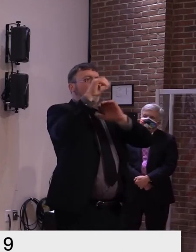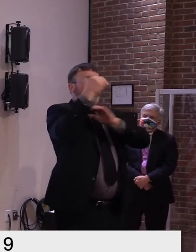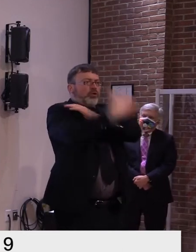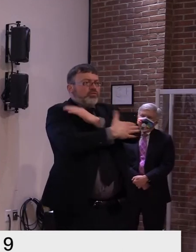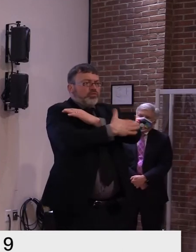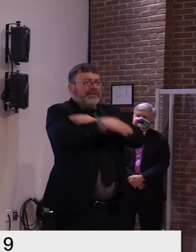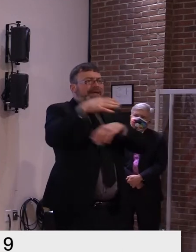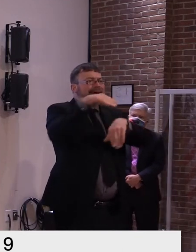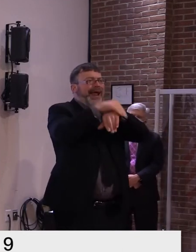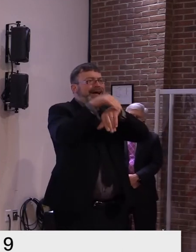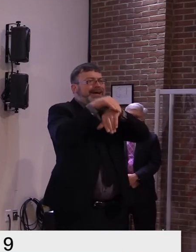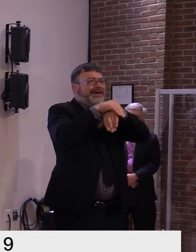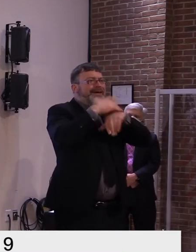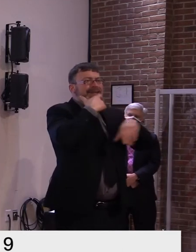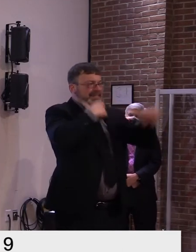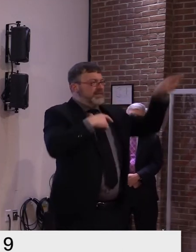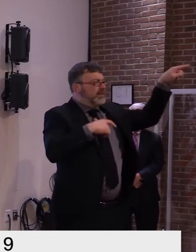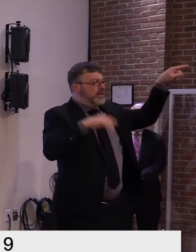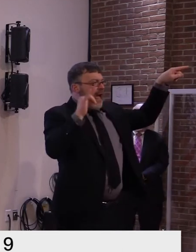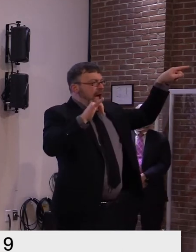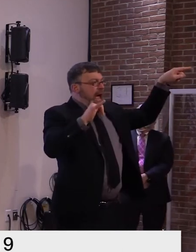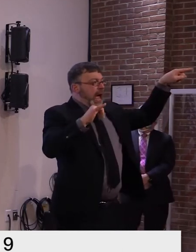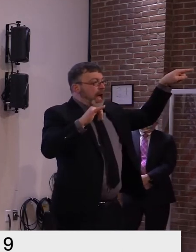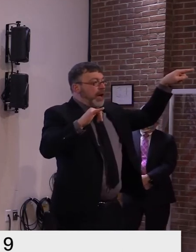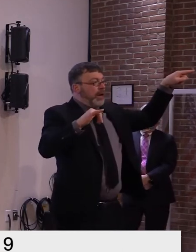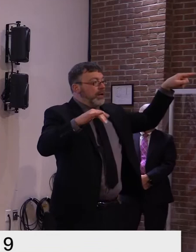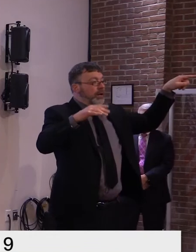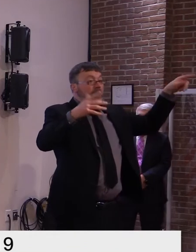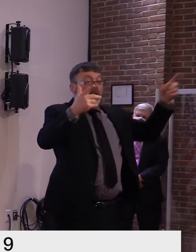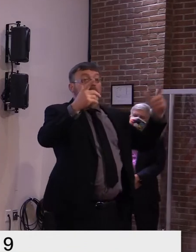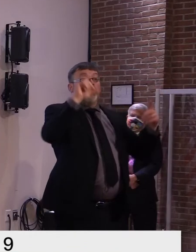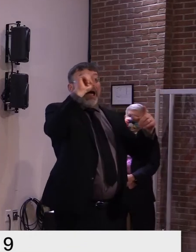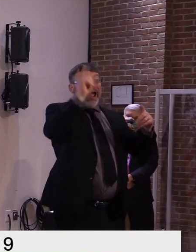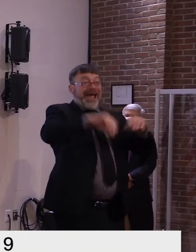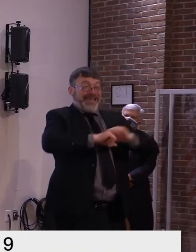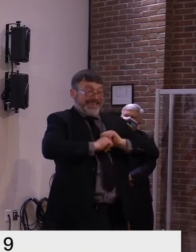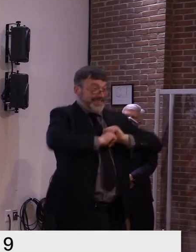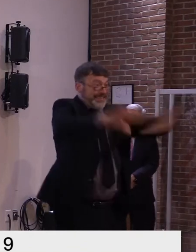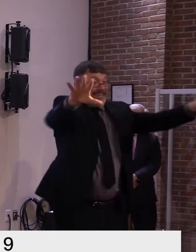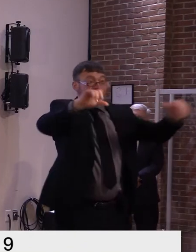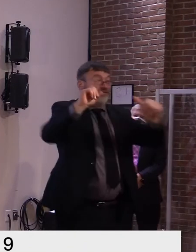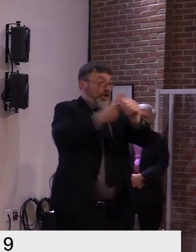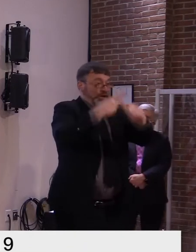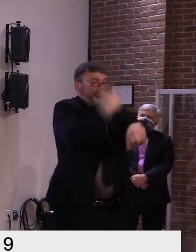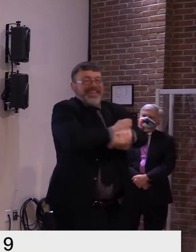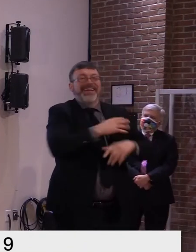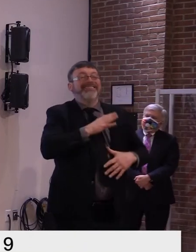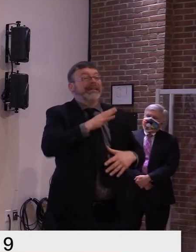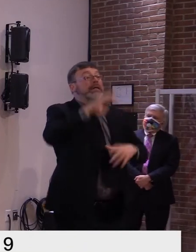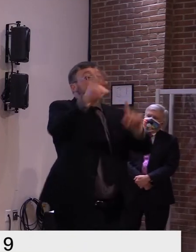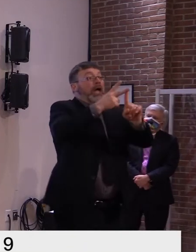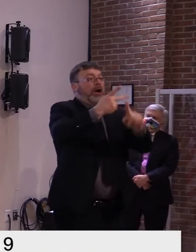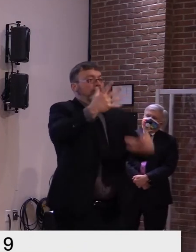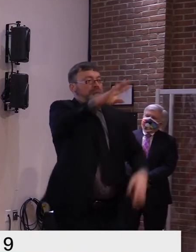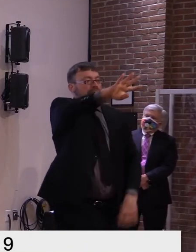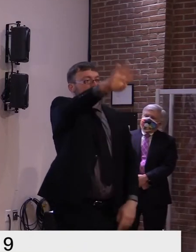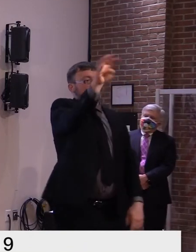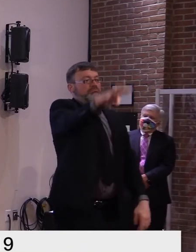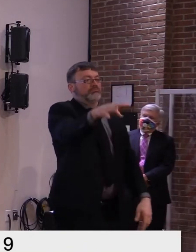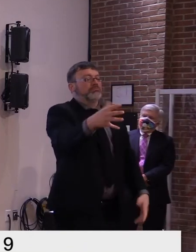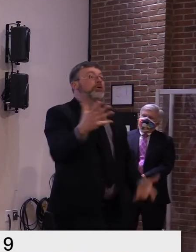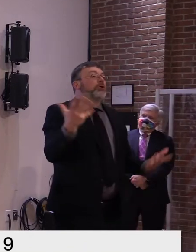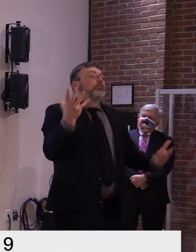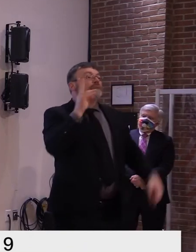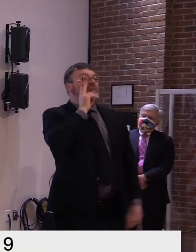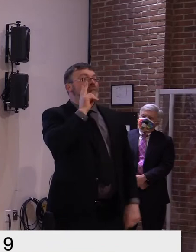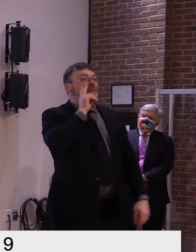dose. It could be months and months later, but we're willing to do that so that everybody gets their first dose. I'm not convinced that's